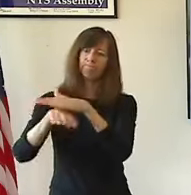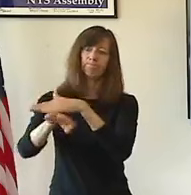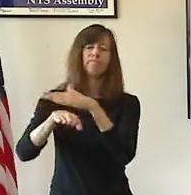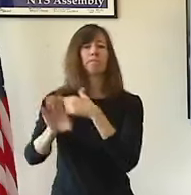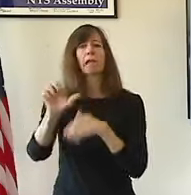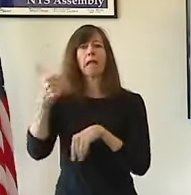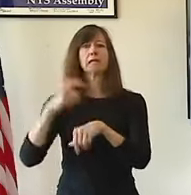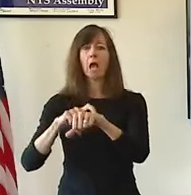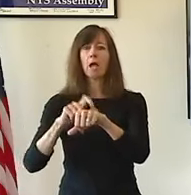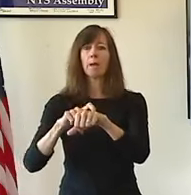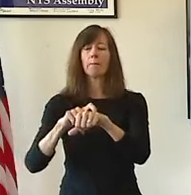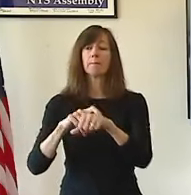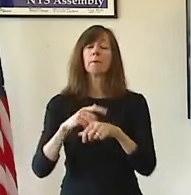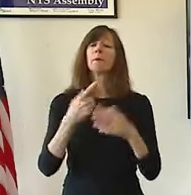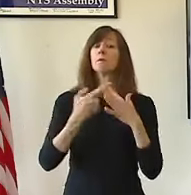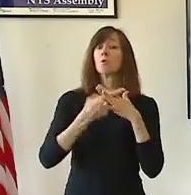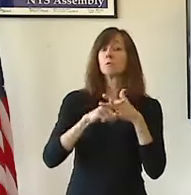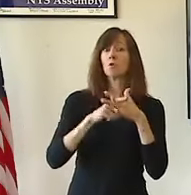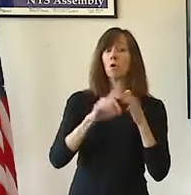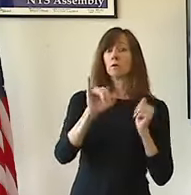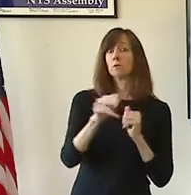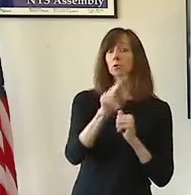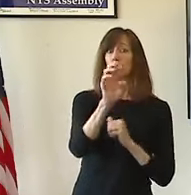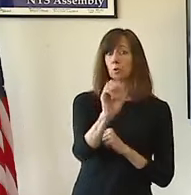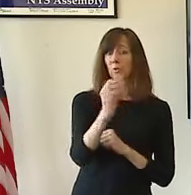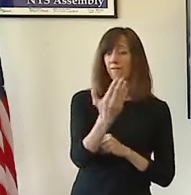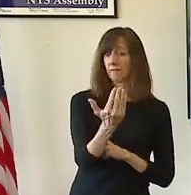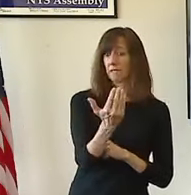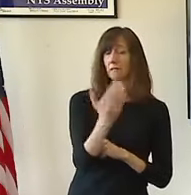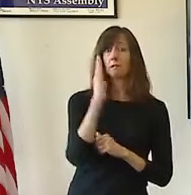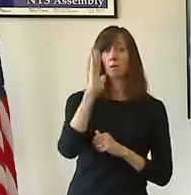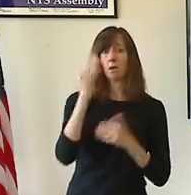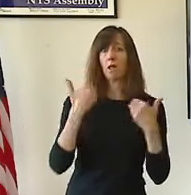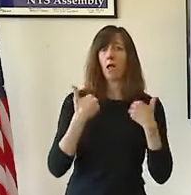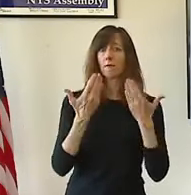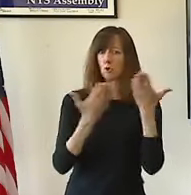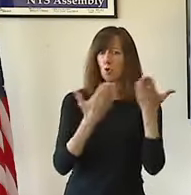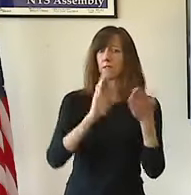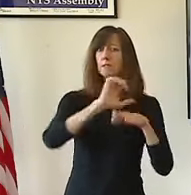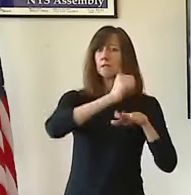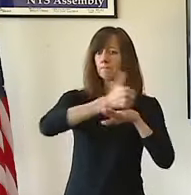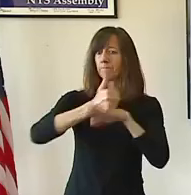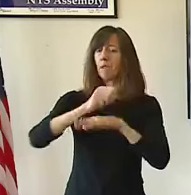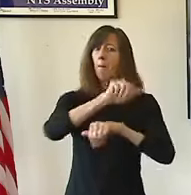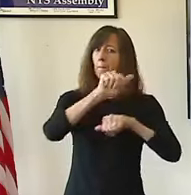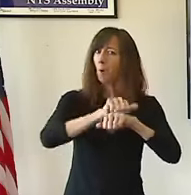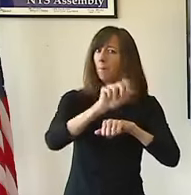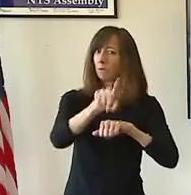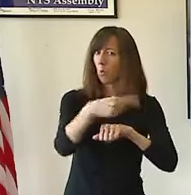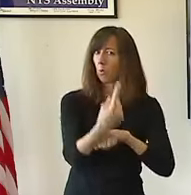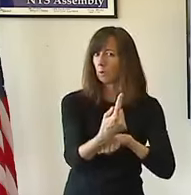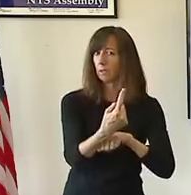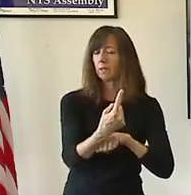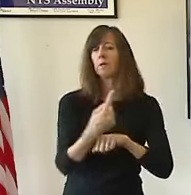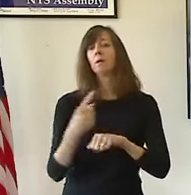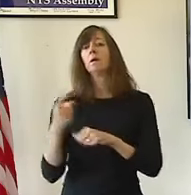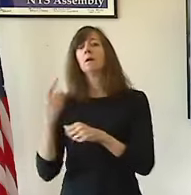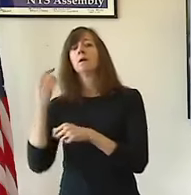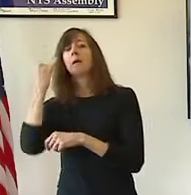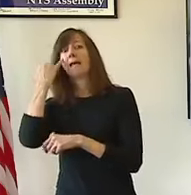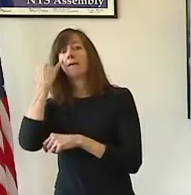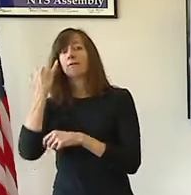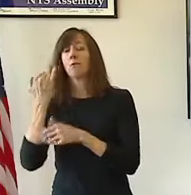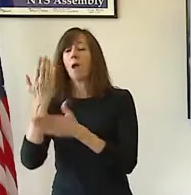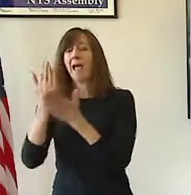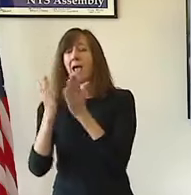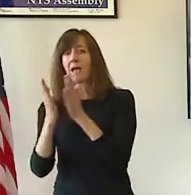beginning June 15th, there'll be services that'll be available by appointment. We're asking you that if you are in a congregate setting, so